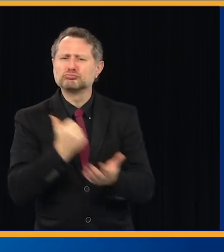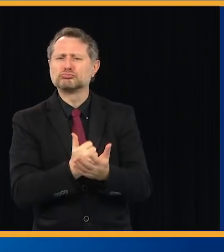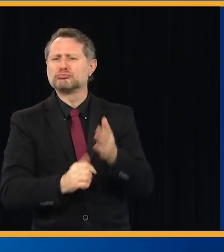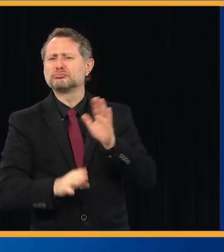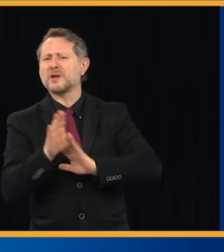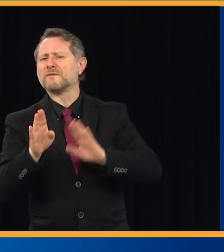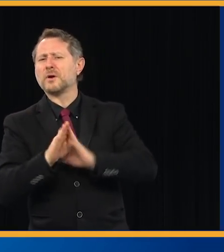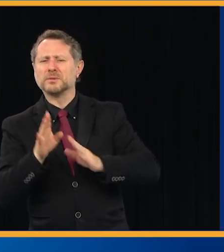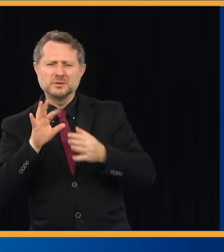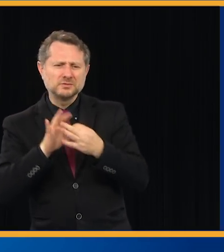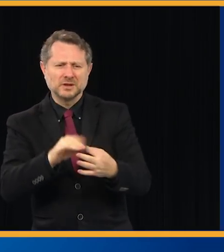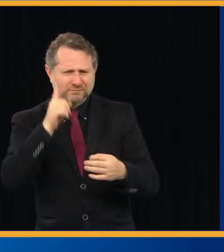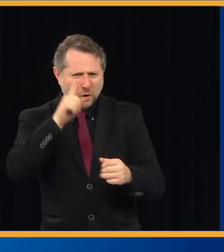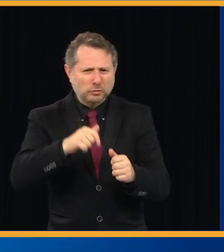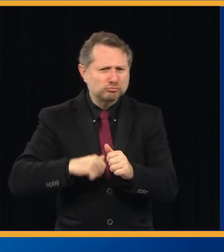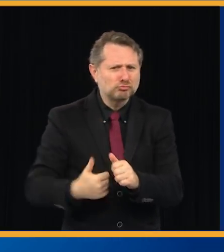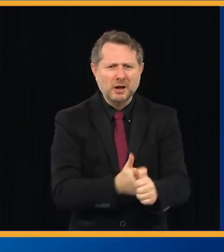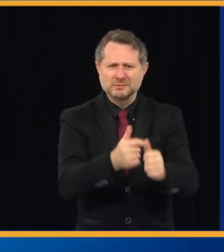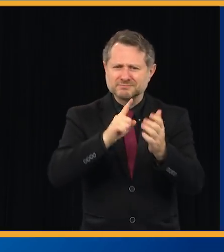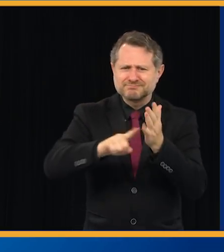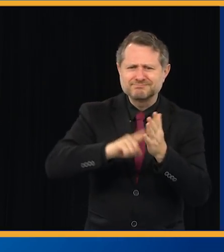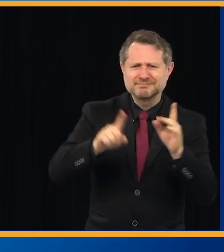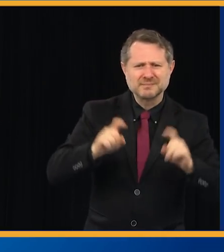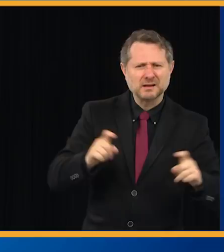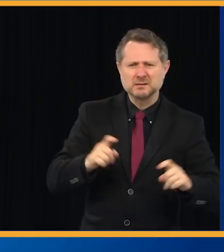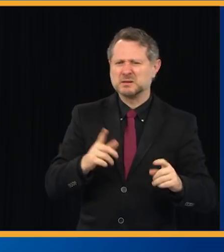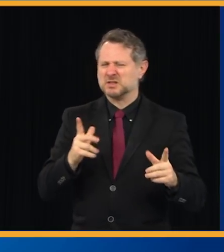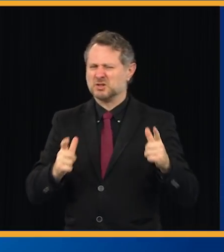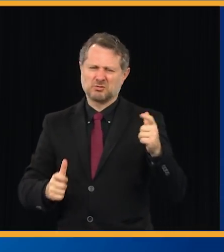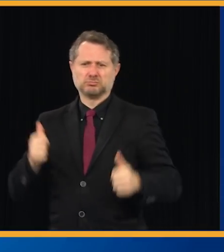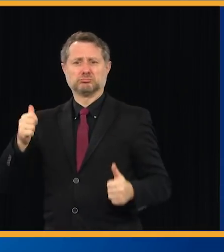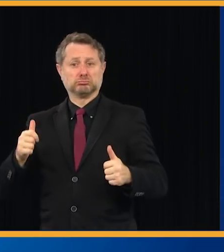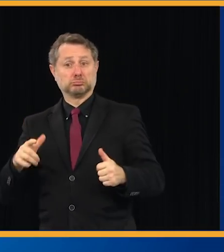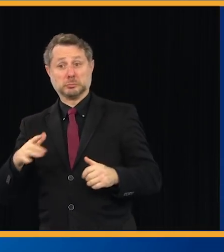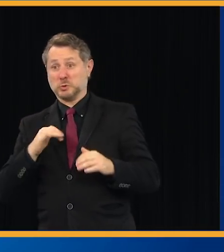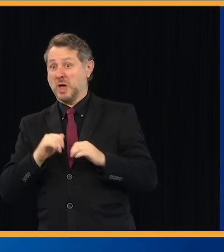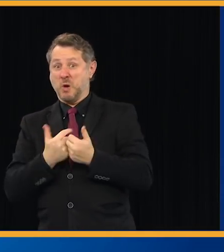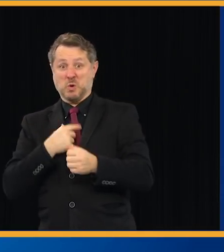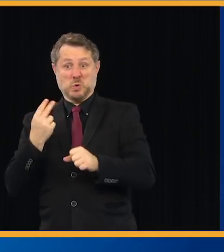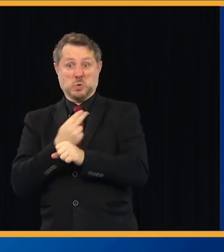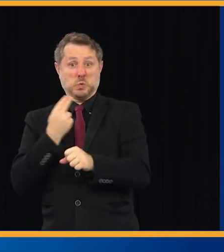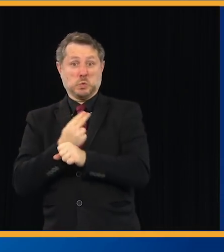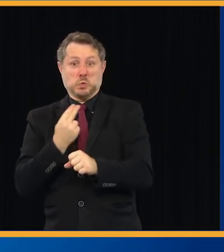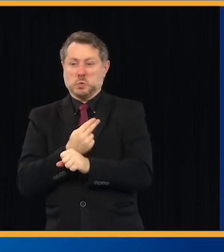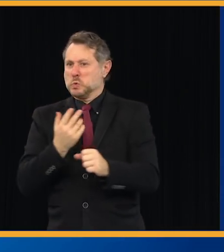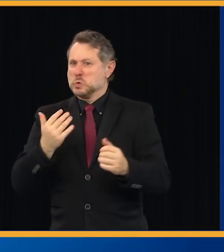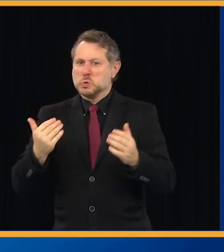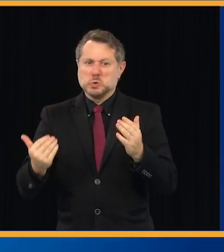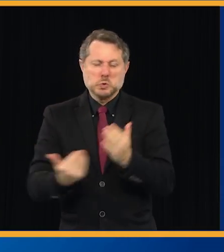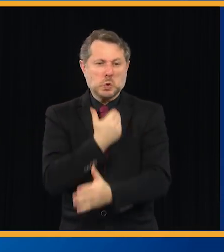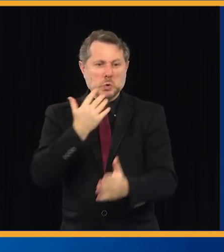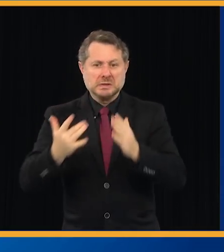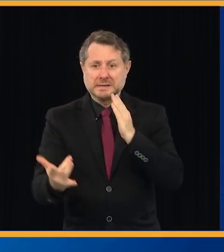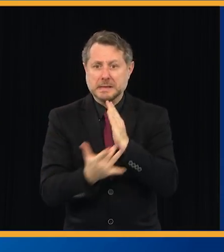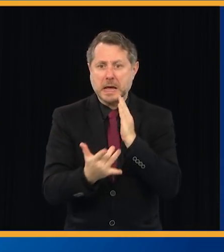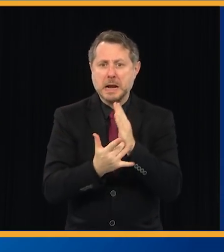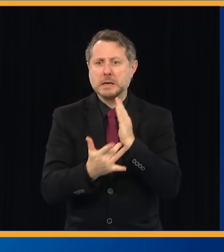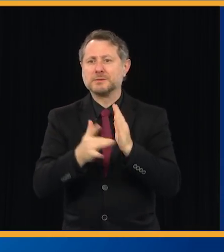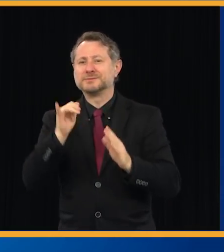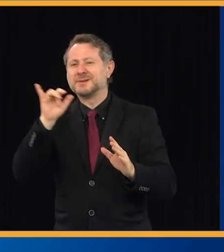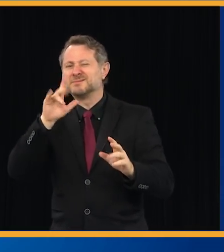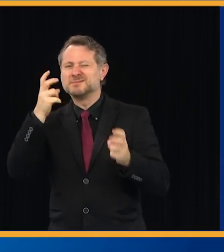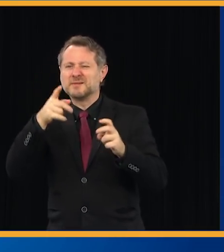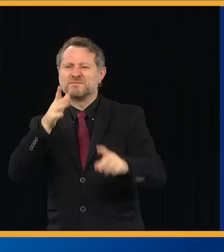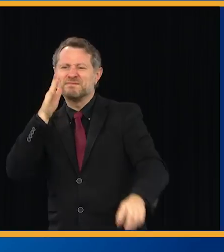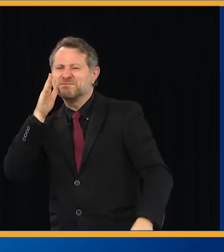on a larger scale, how do we really use new technology in the economy of tomorrow? And that's